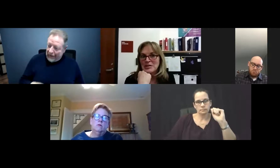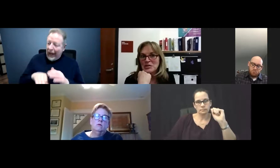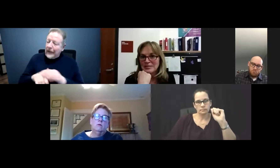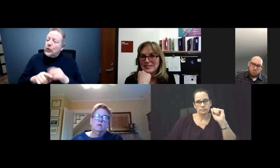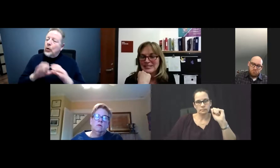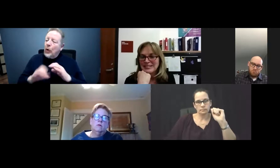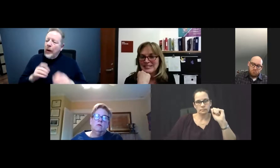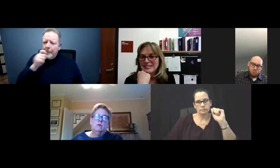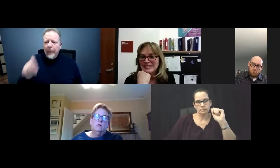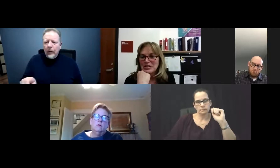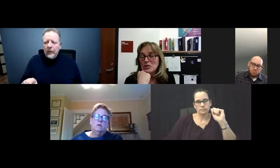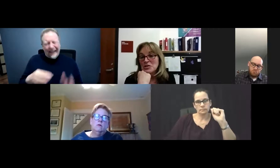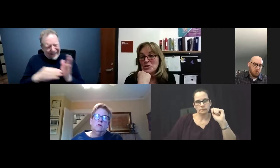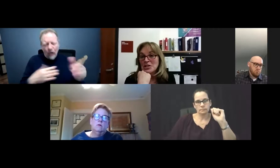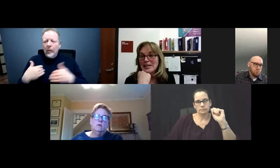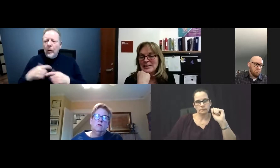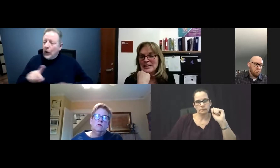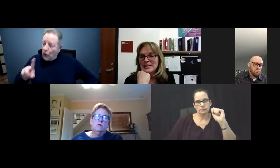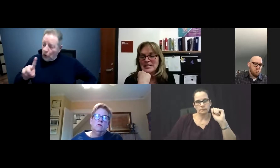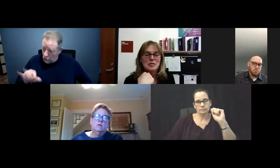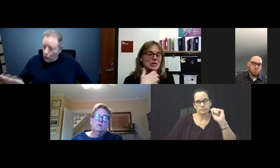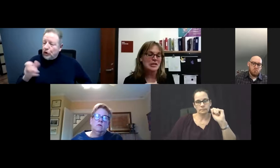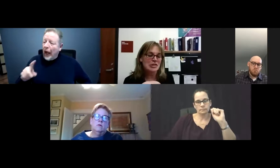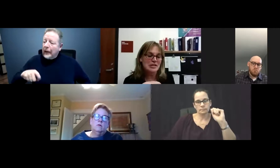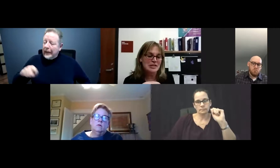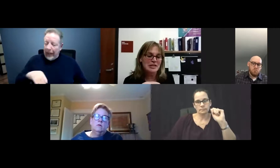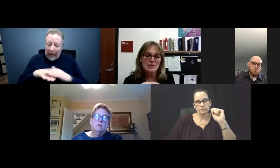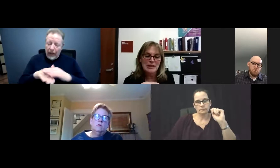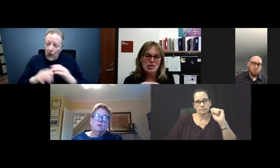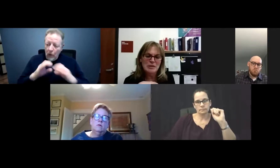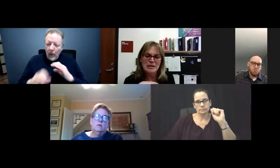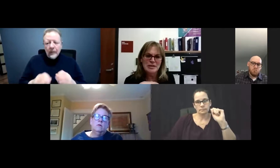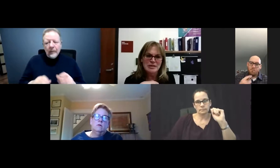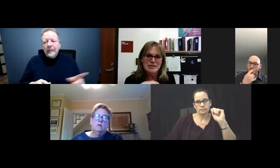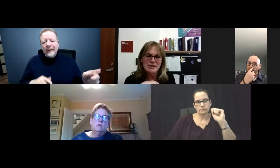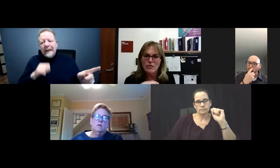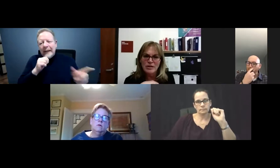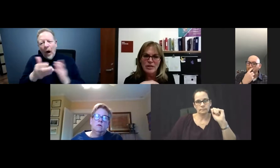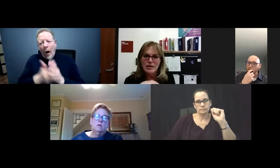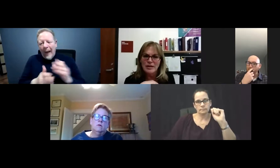communication? Does your child need access to communication? It doesn't seem like it should be this difficult thing that it